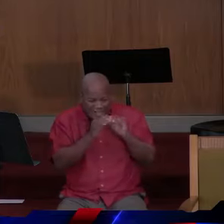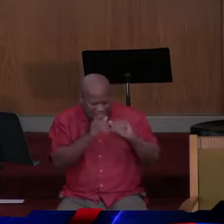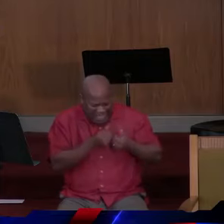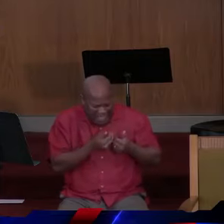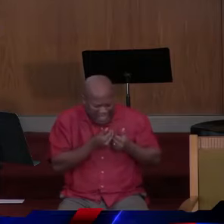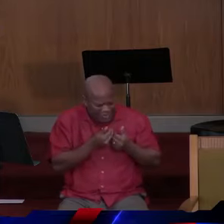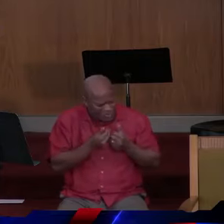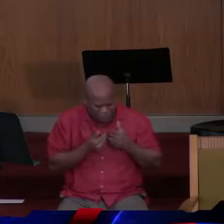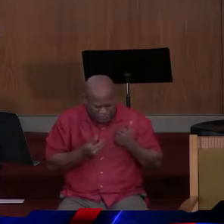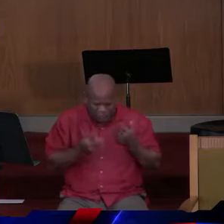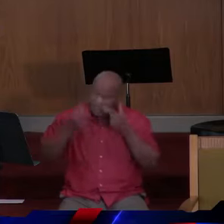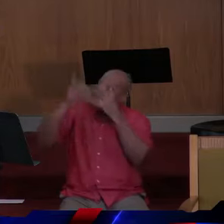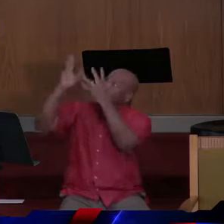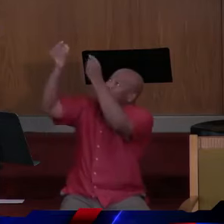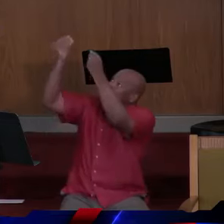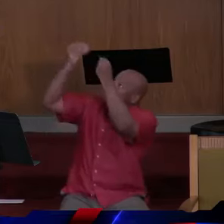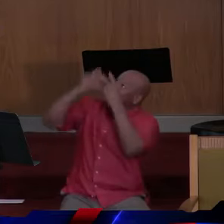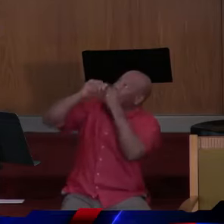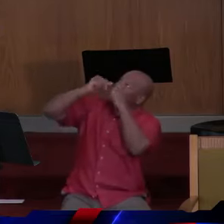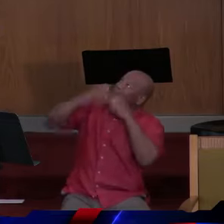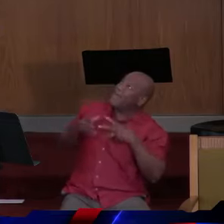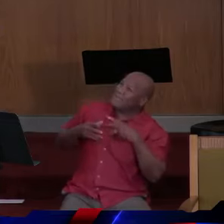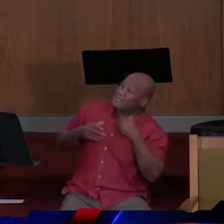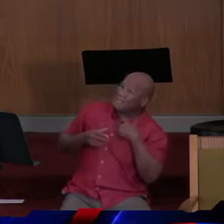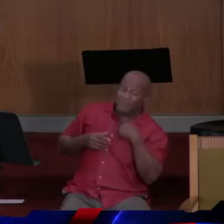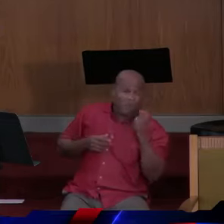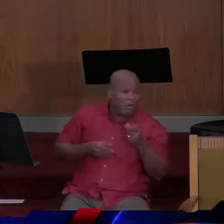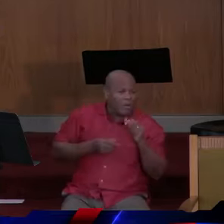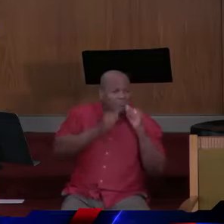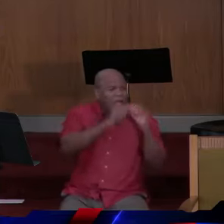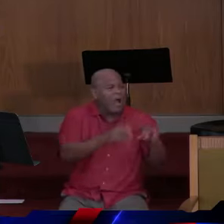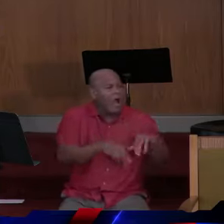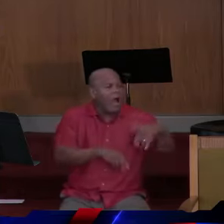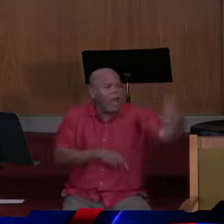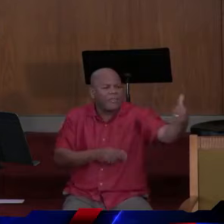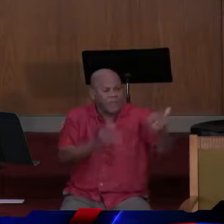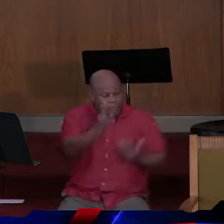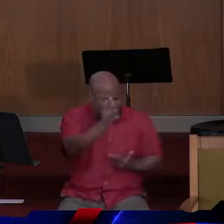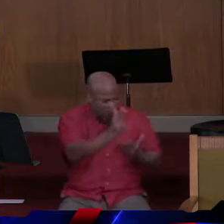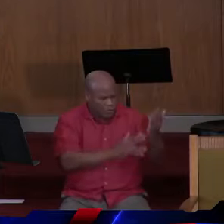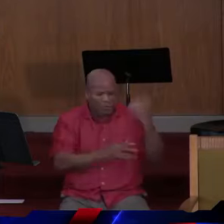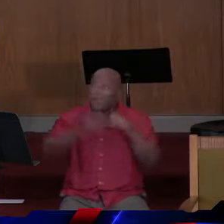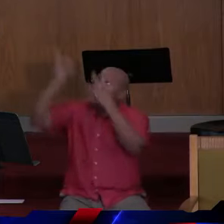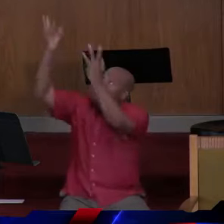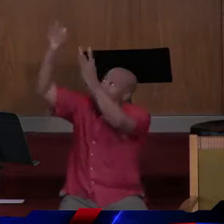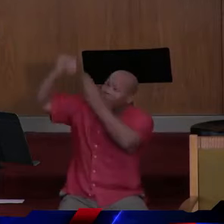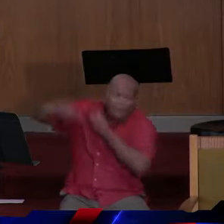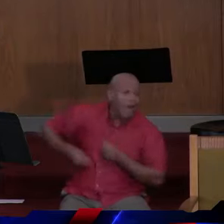conduits, that God has blessed me so he can bless others through me.